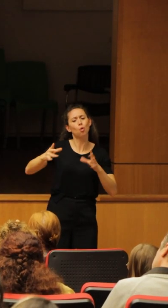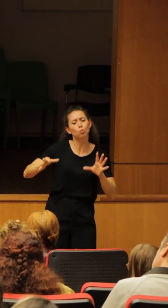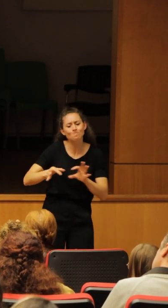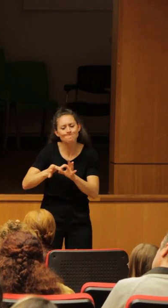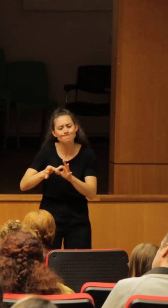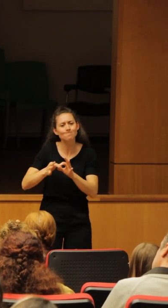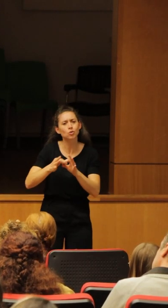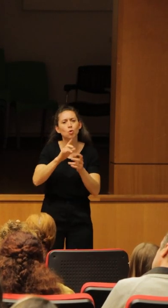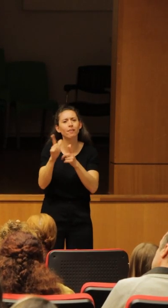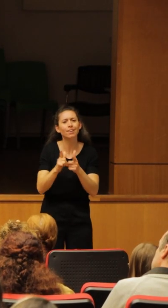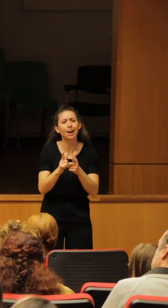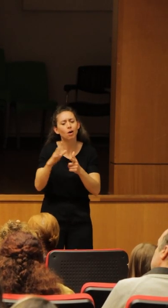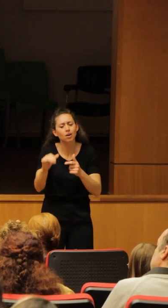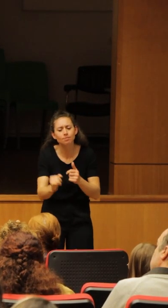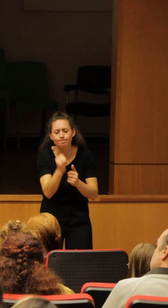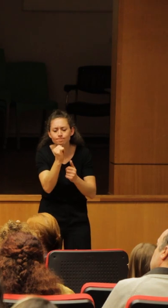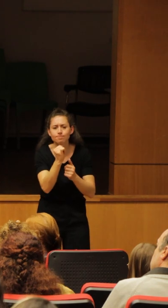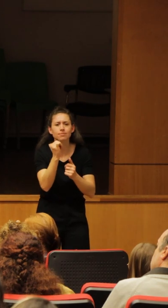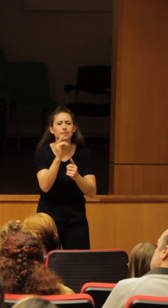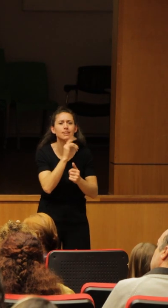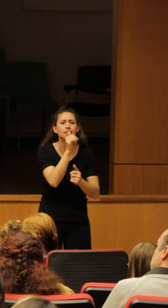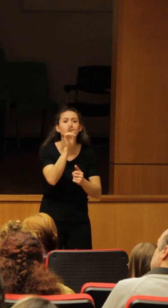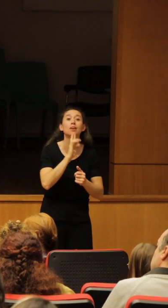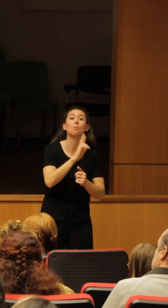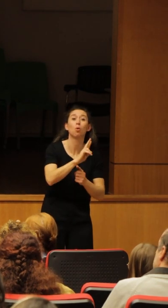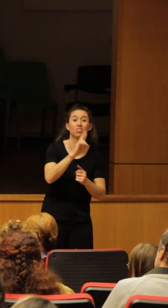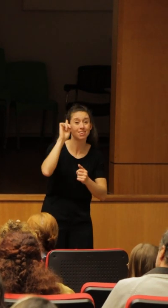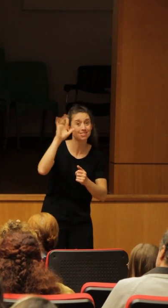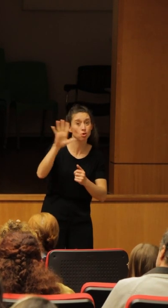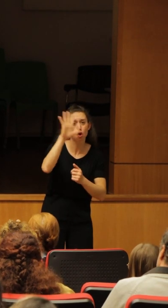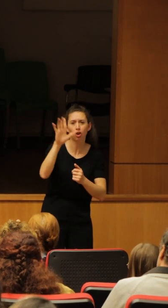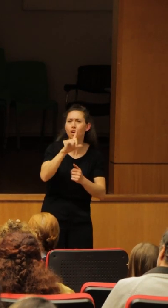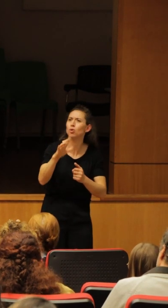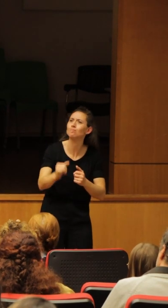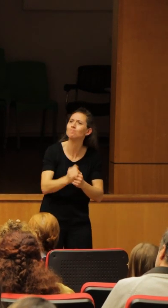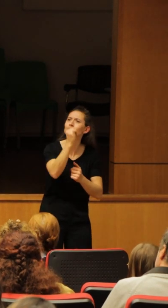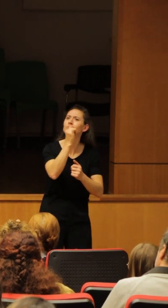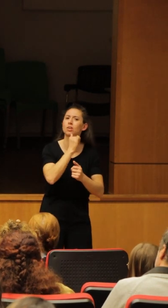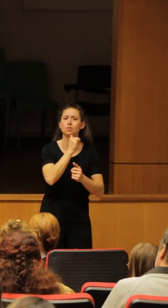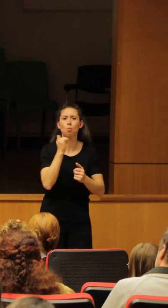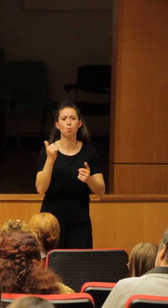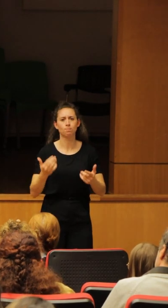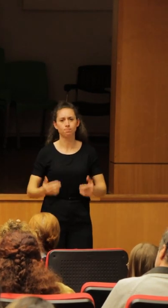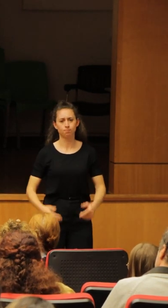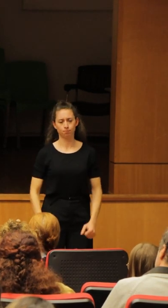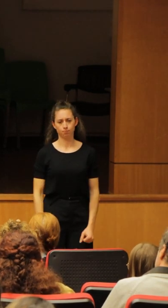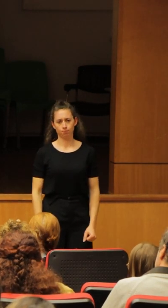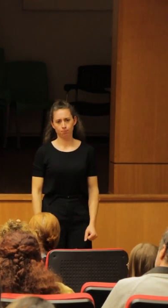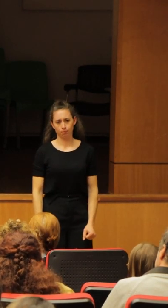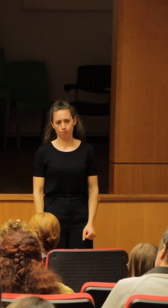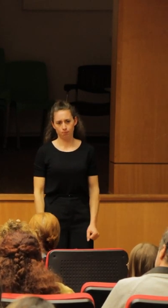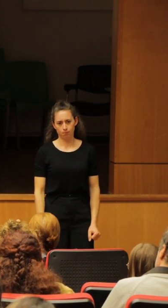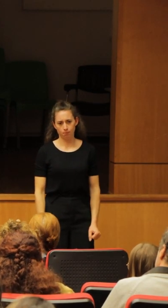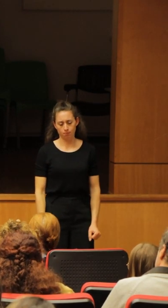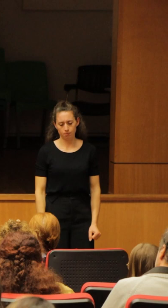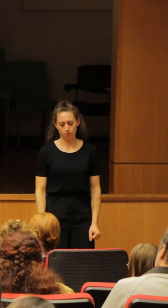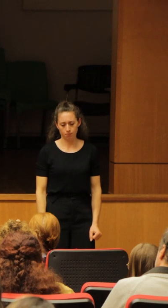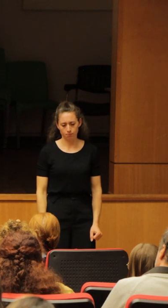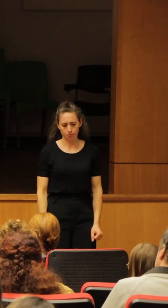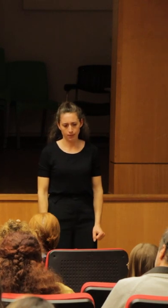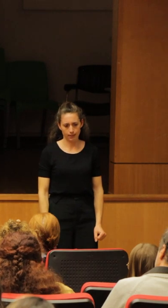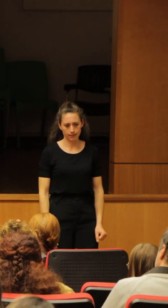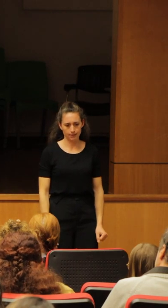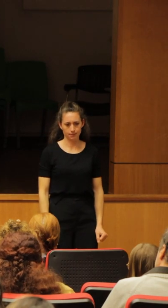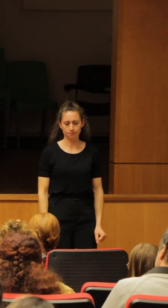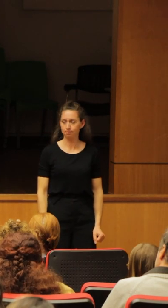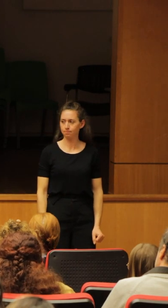había una búsqueda de esas respuestas en la psicología. Of course, psychoanalysis, which was a prevailing theory at that time, had some